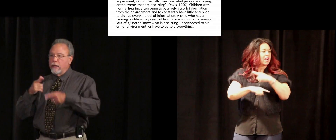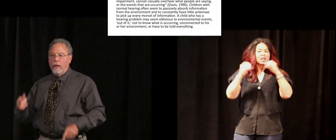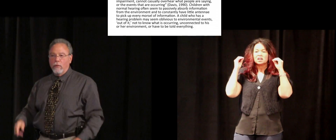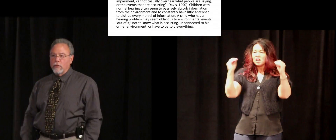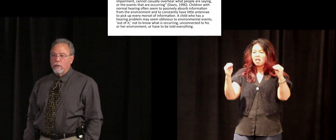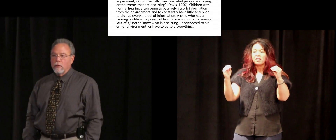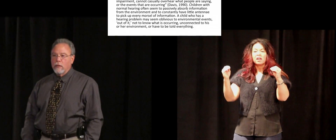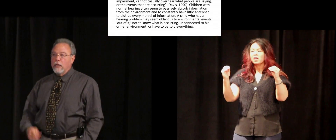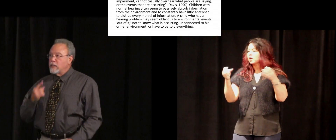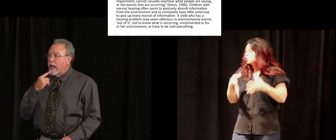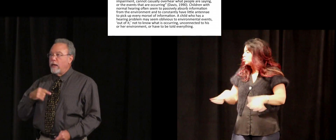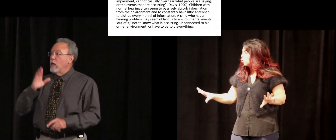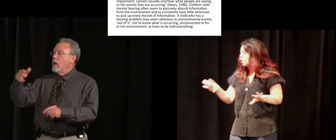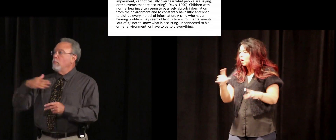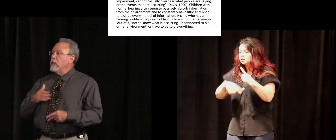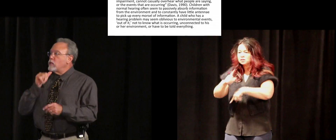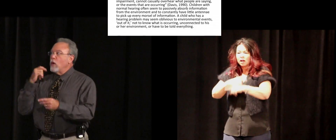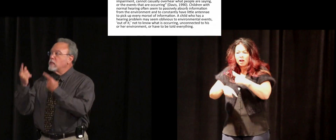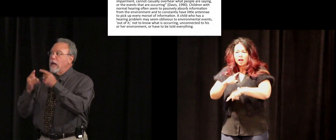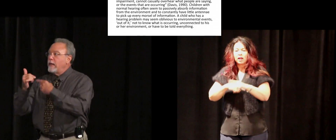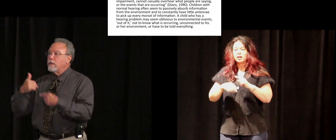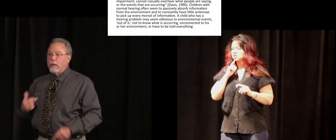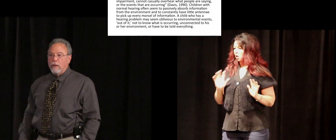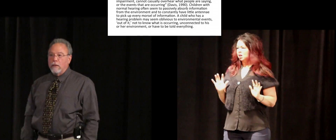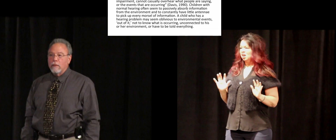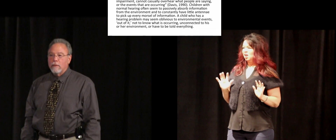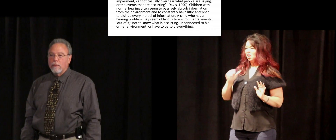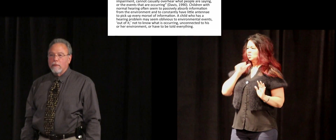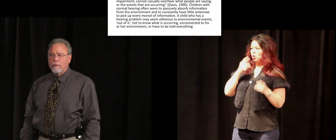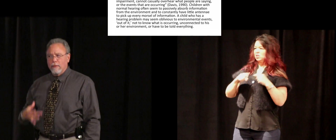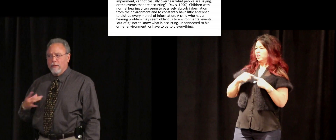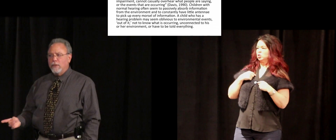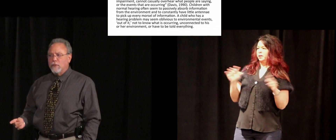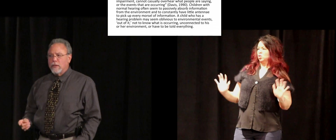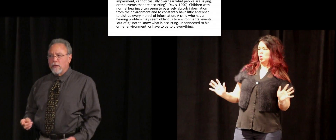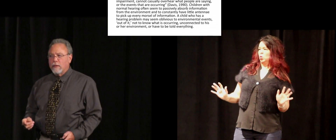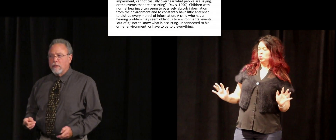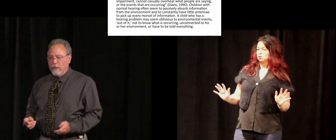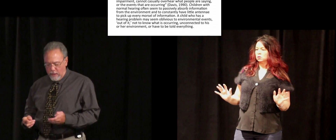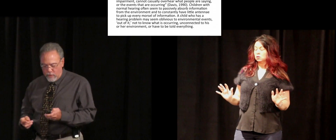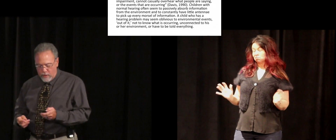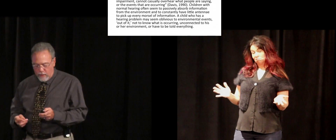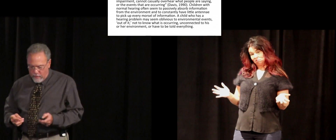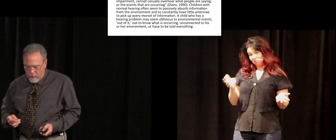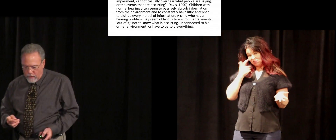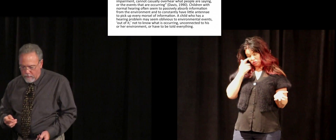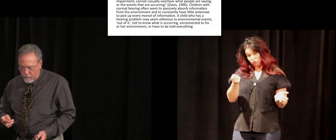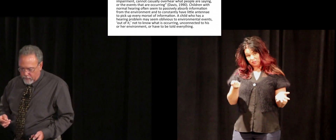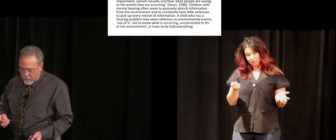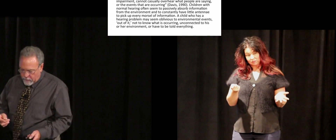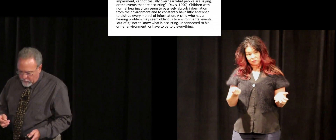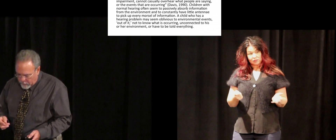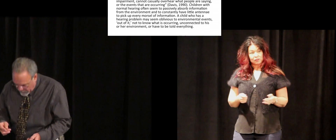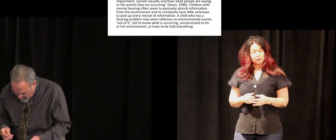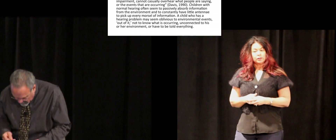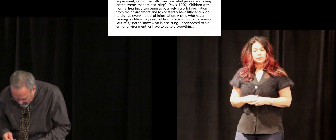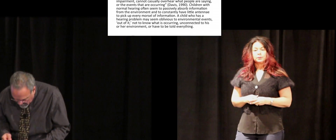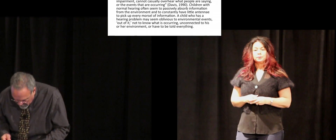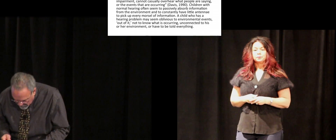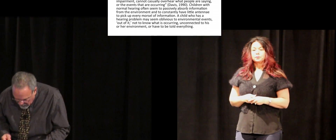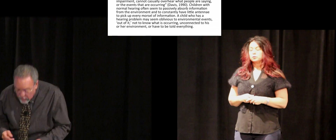them to college. Nice job. And you can see all the people crying. It's very